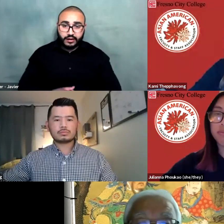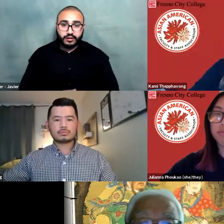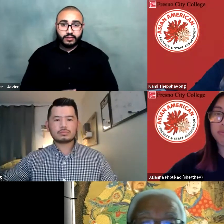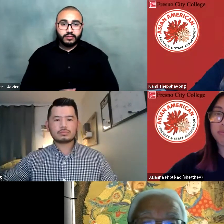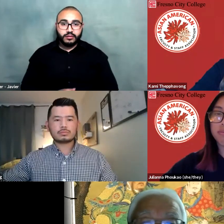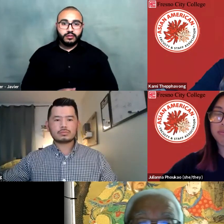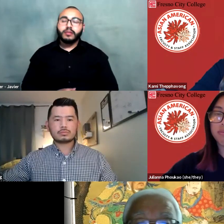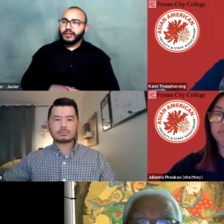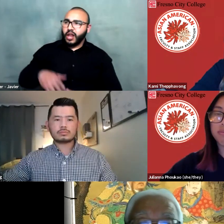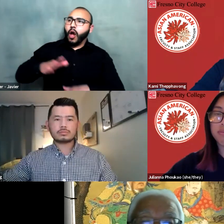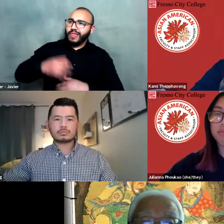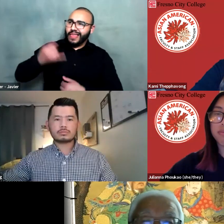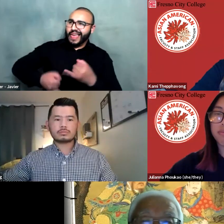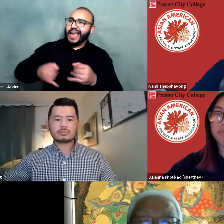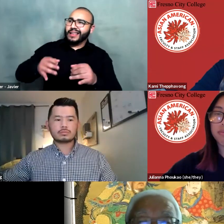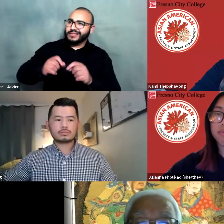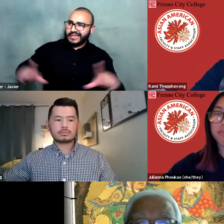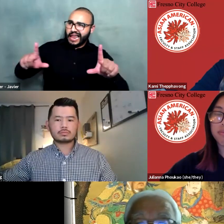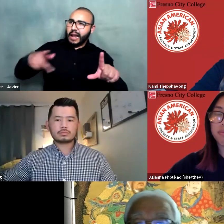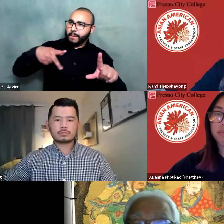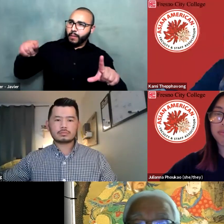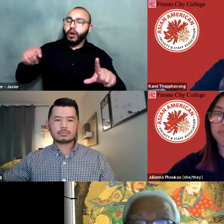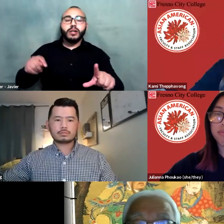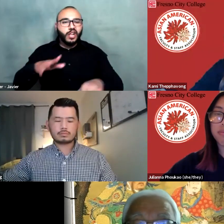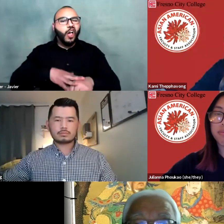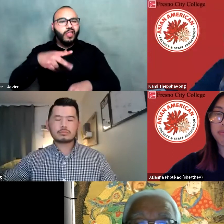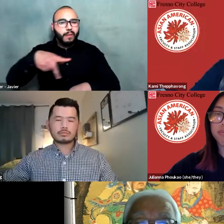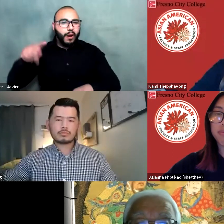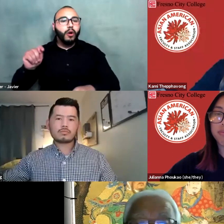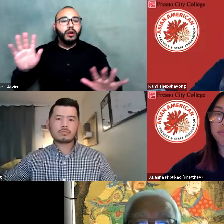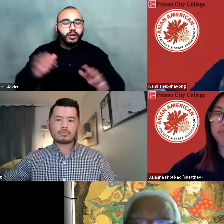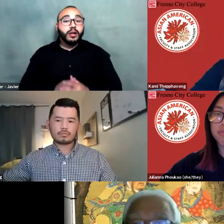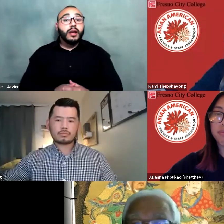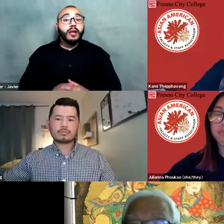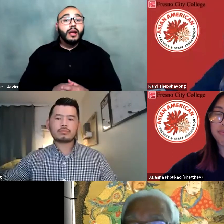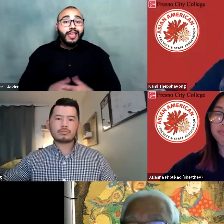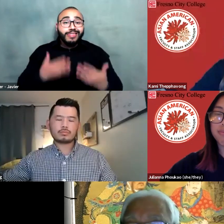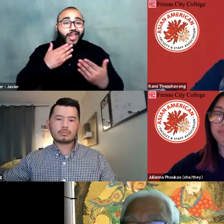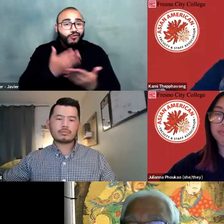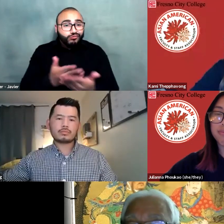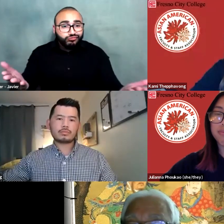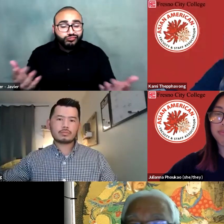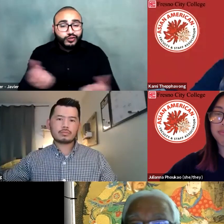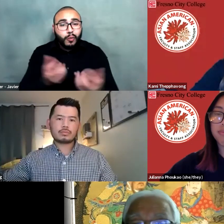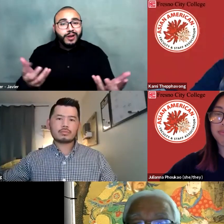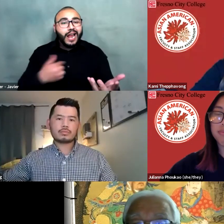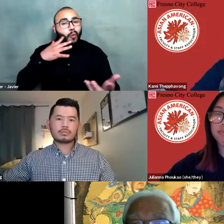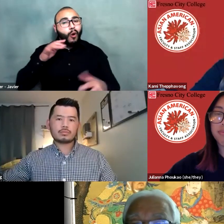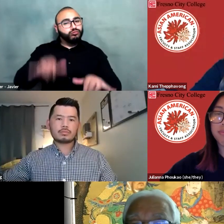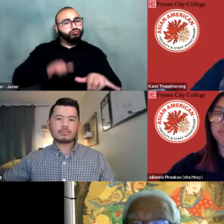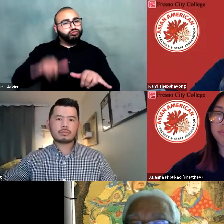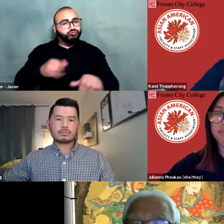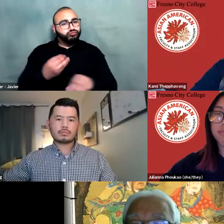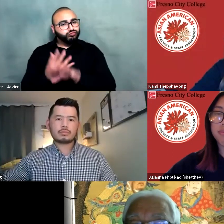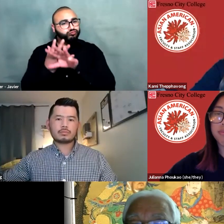it's on the last slide of the PowerPoint. Oh, okay, got it. It's on the PowerPoint, sorry. But thank you everyone so much. So again, I will be staying behind if there